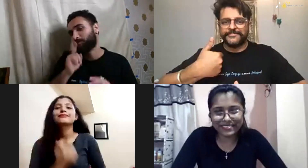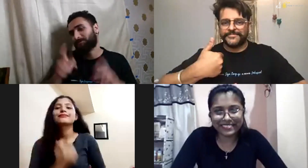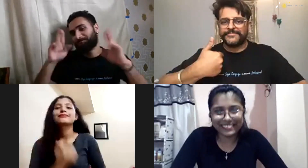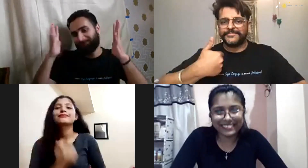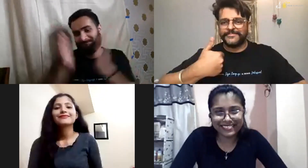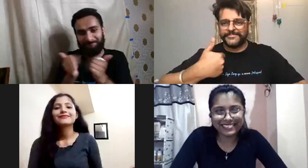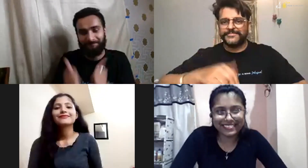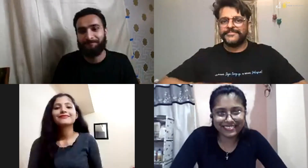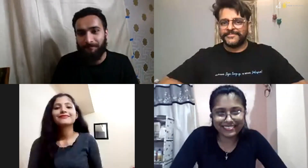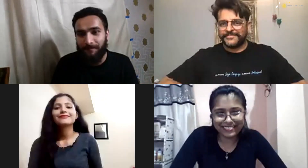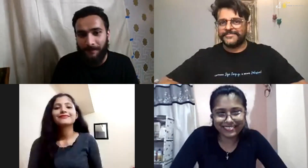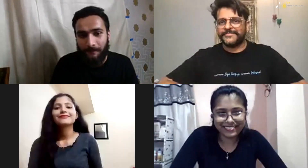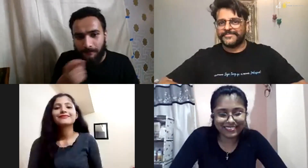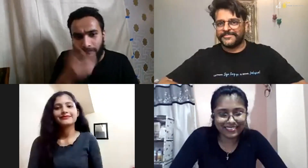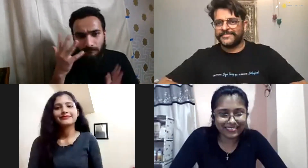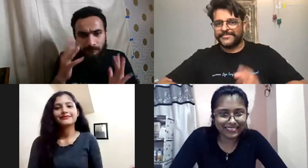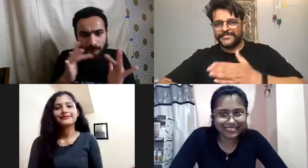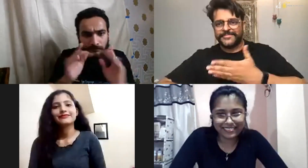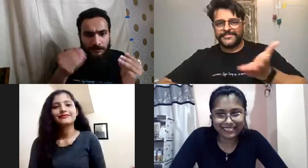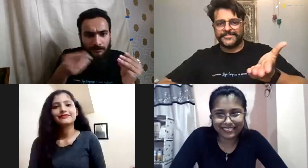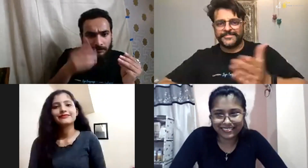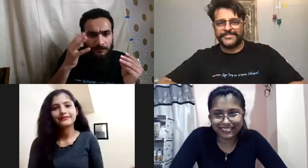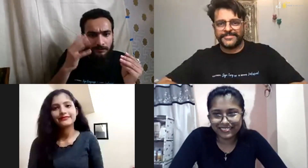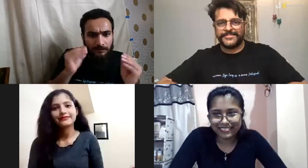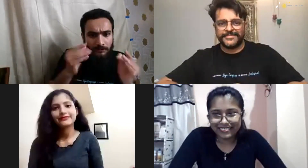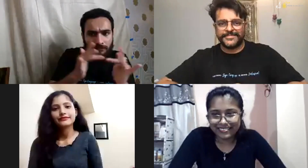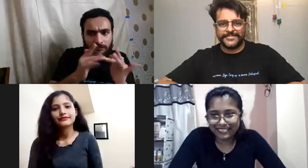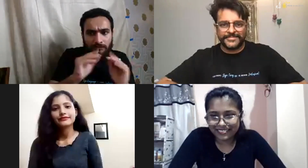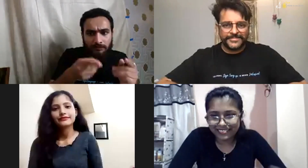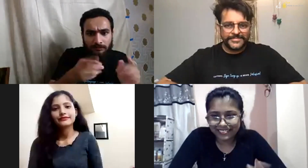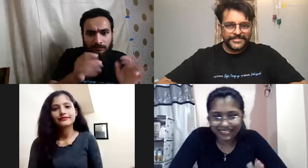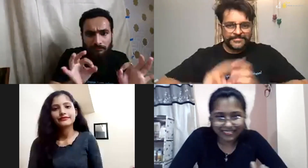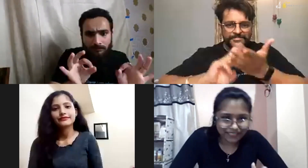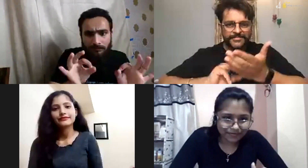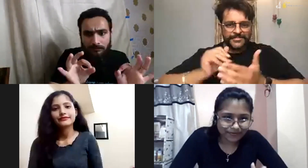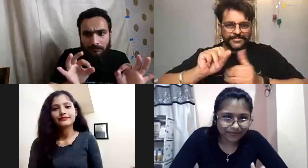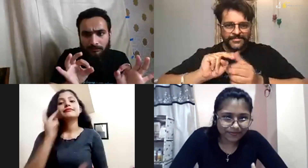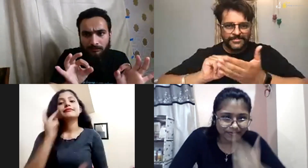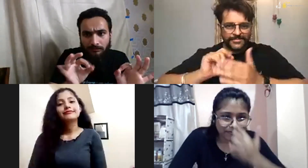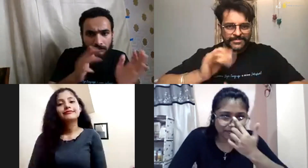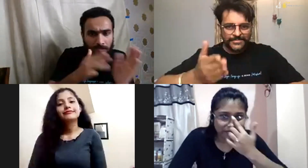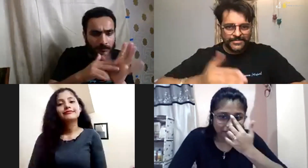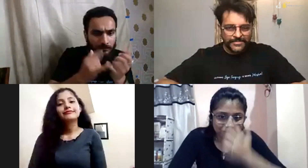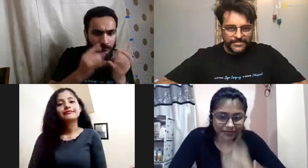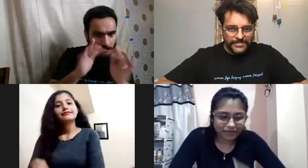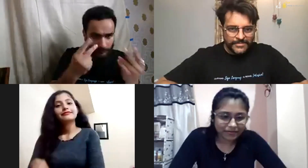see how more That's people will buy yeah, more. that's amazing. Is your internet's better, Mansi?